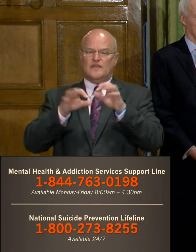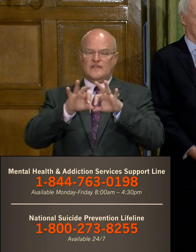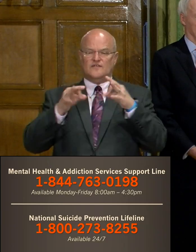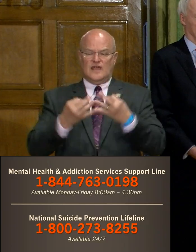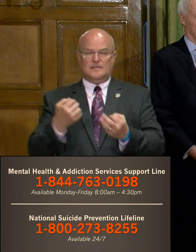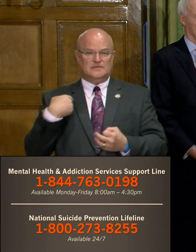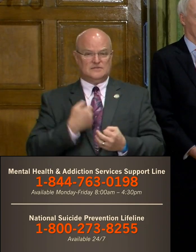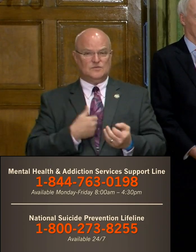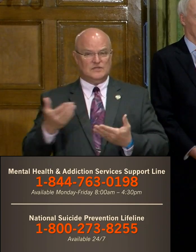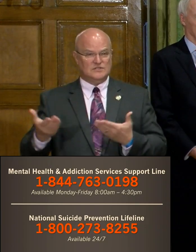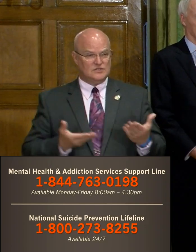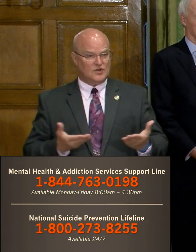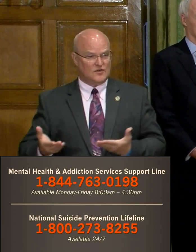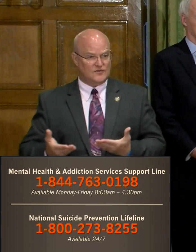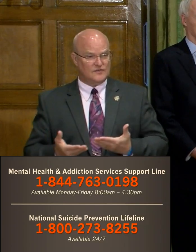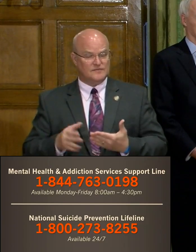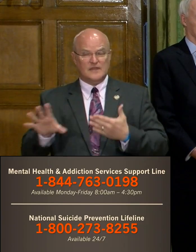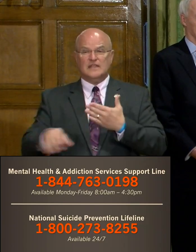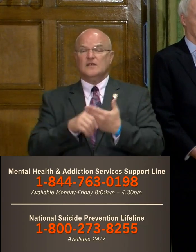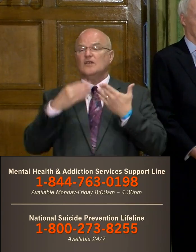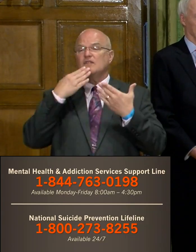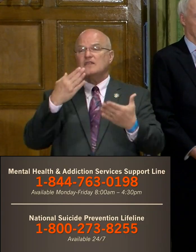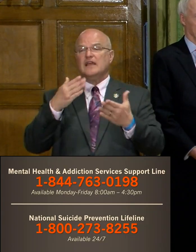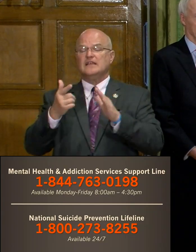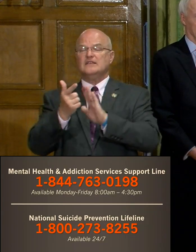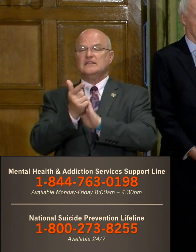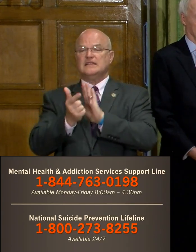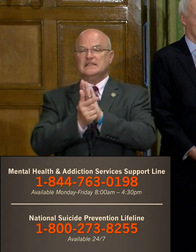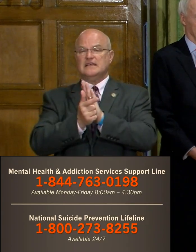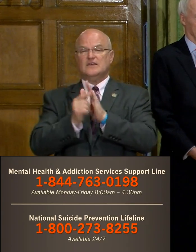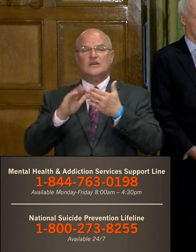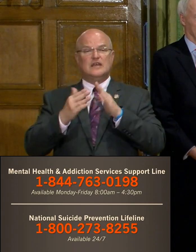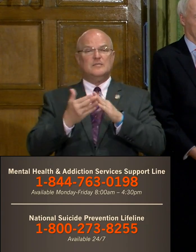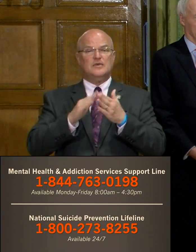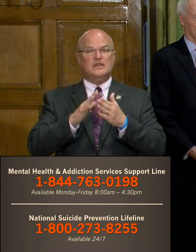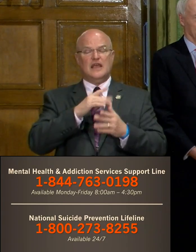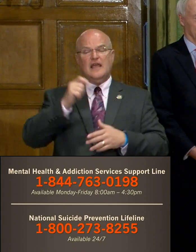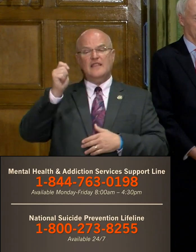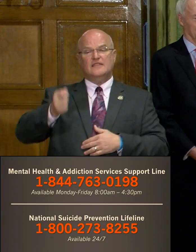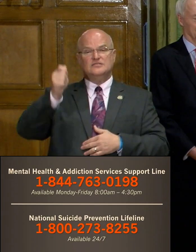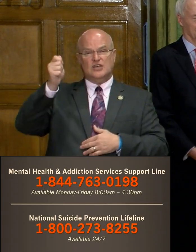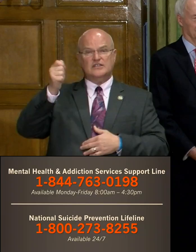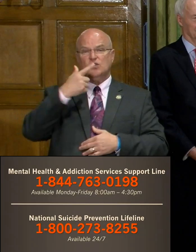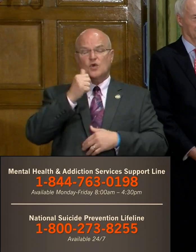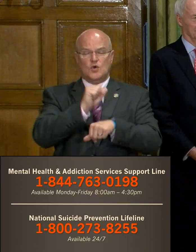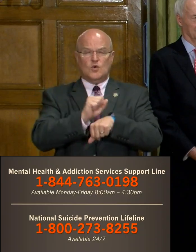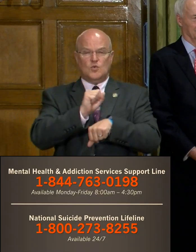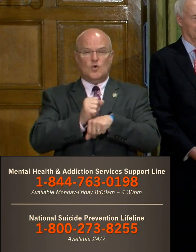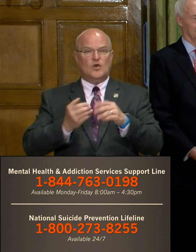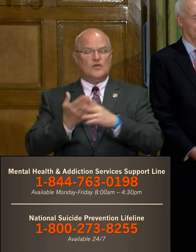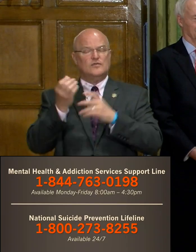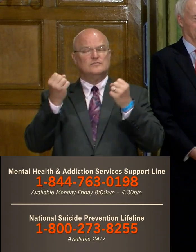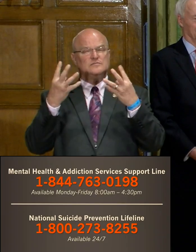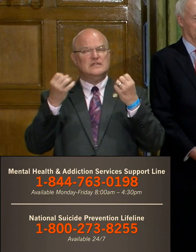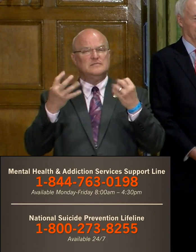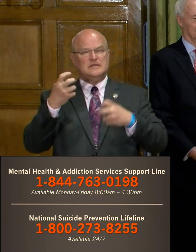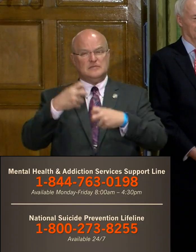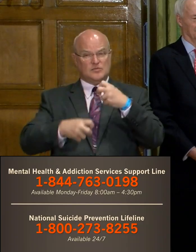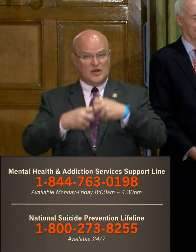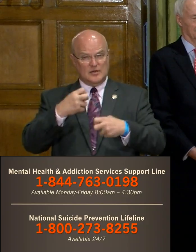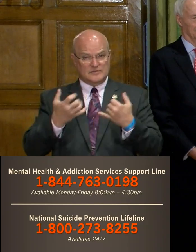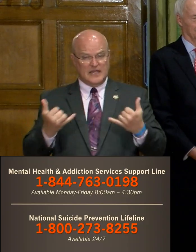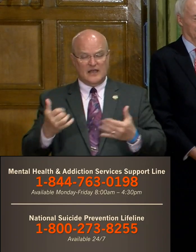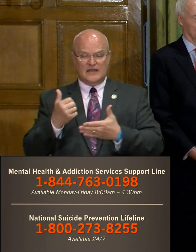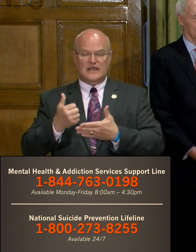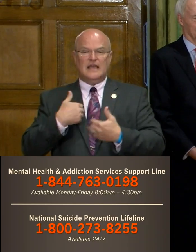serve. In addition, we greatly appreciate the legal community and specifically the judges who are working through lots of logistical